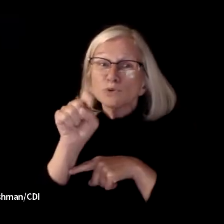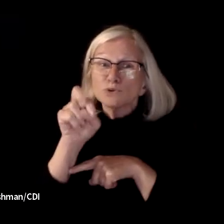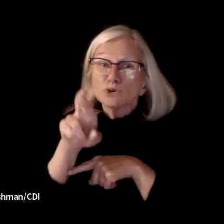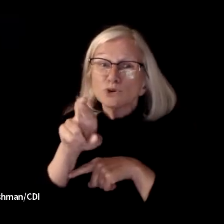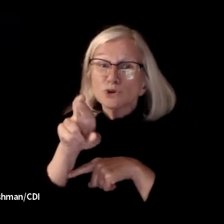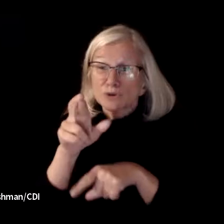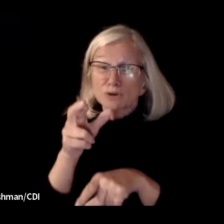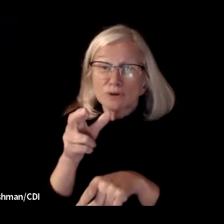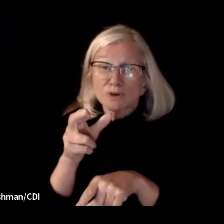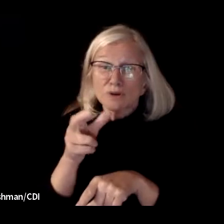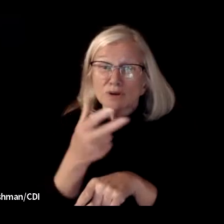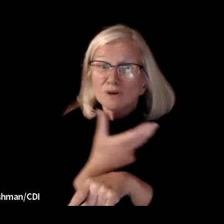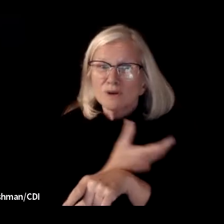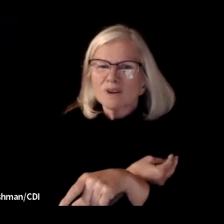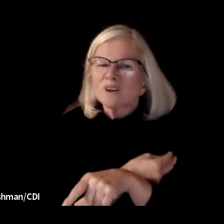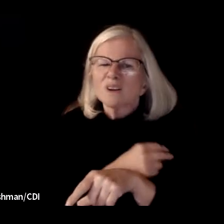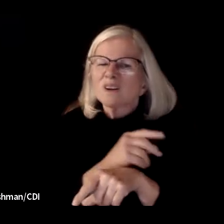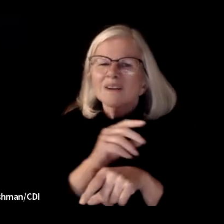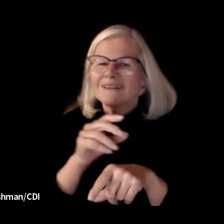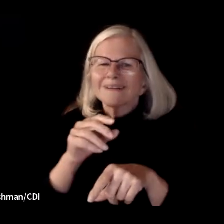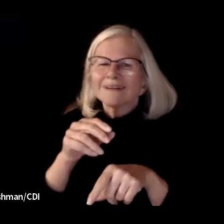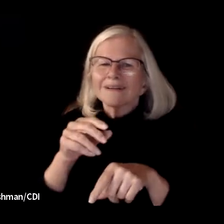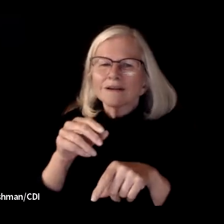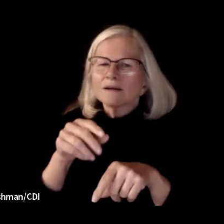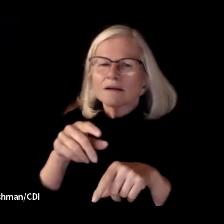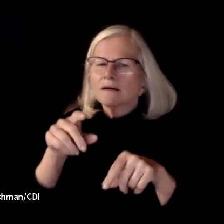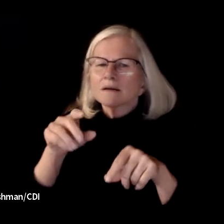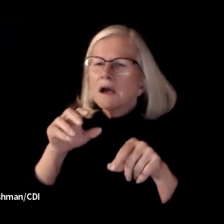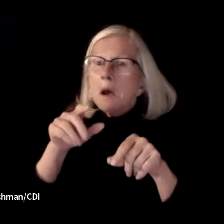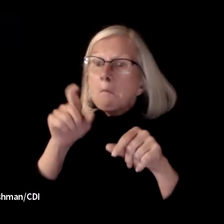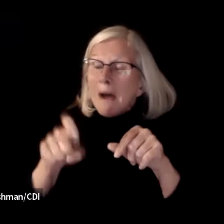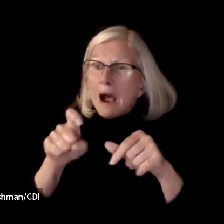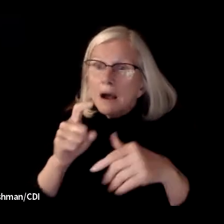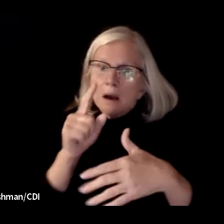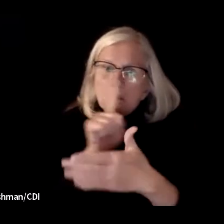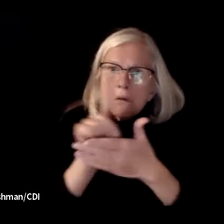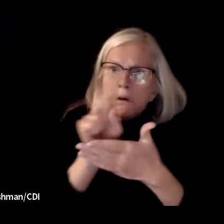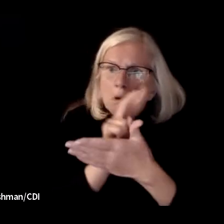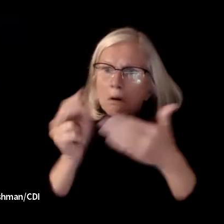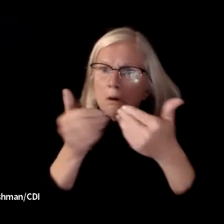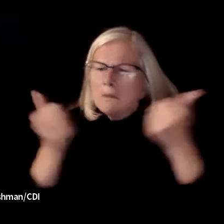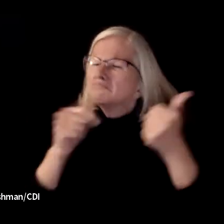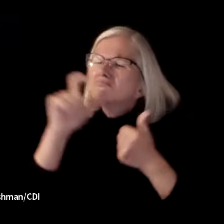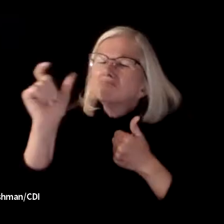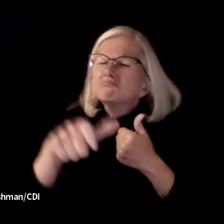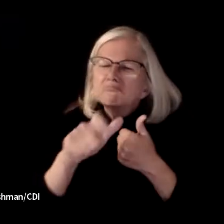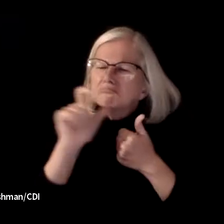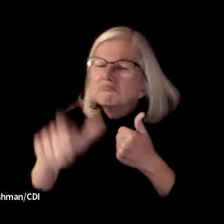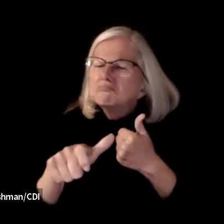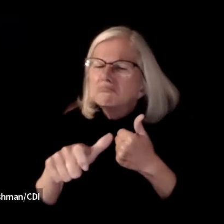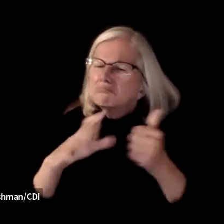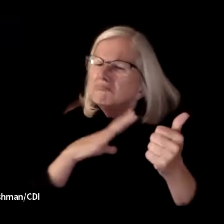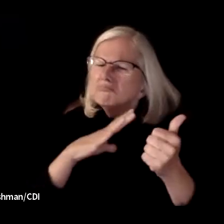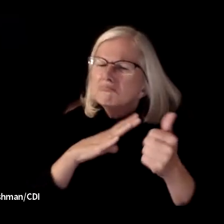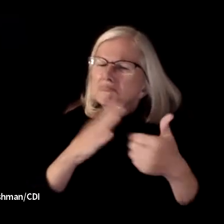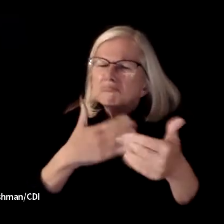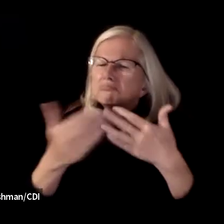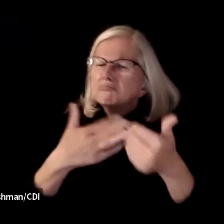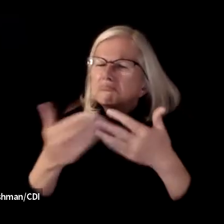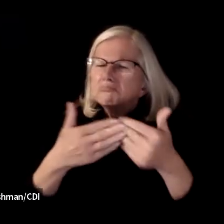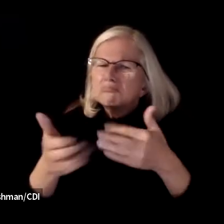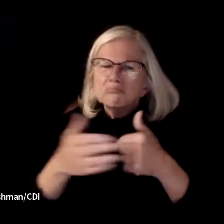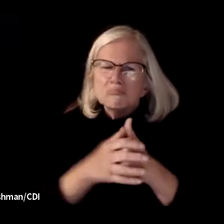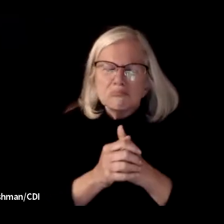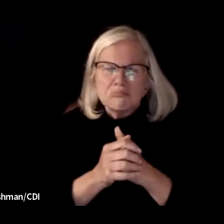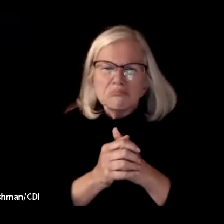of interval between receiving those doses. So you can get them at the same time, or you can get them in any order. There's no problem